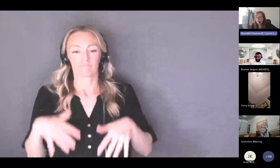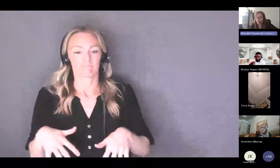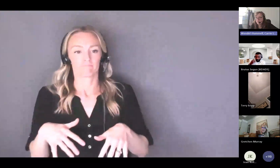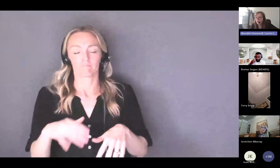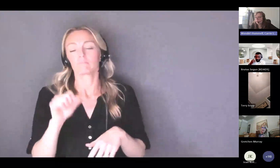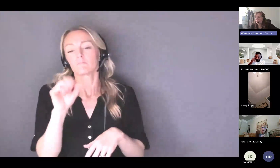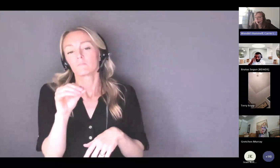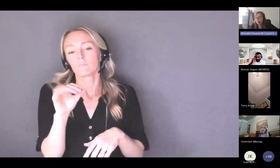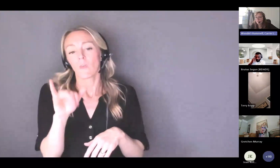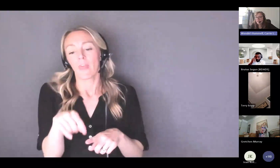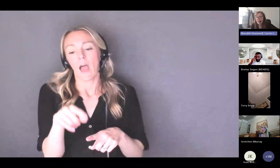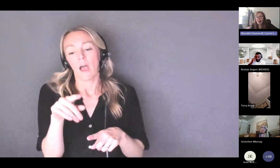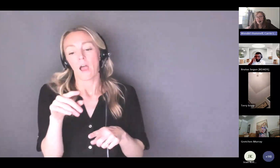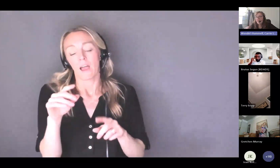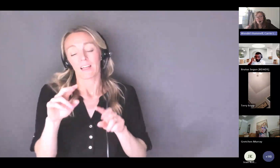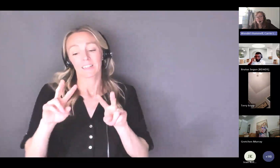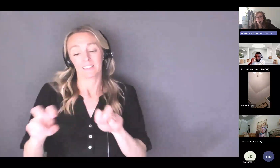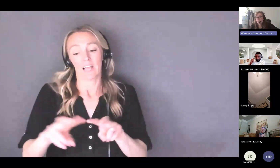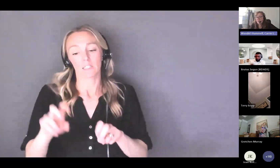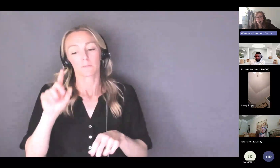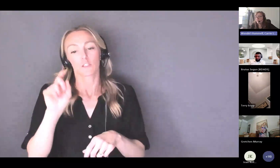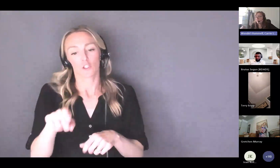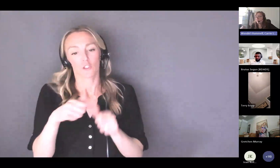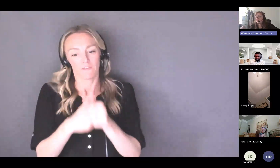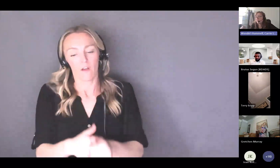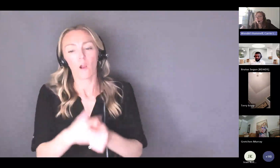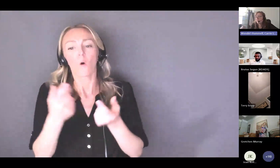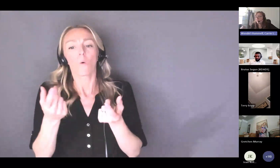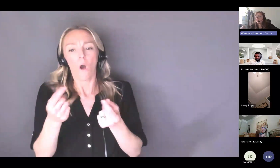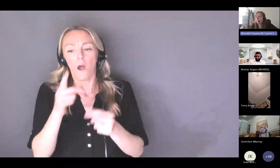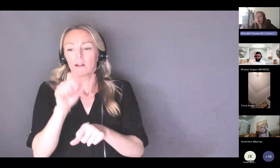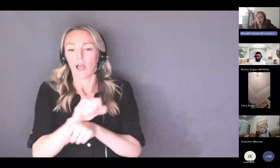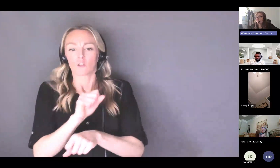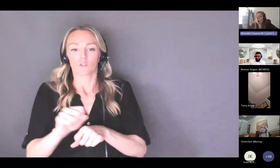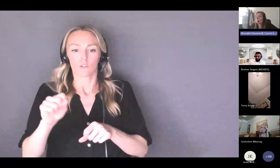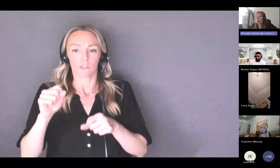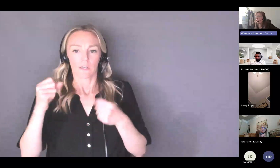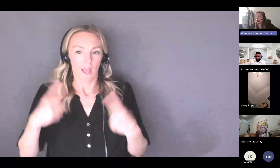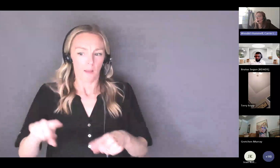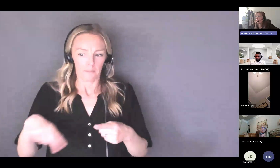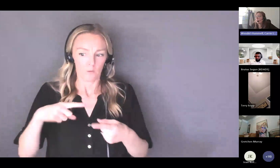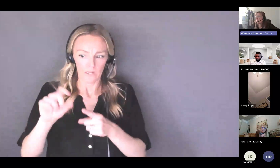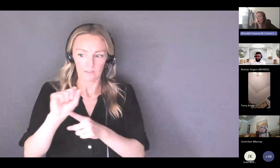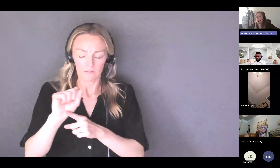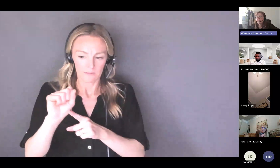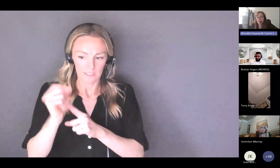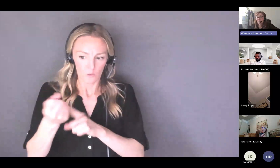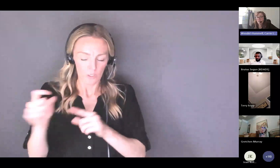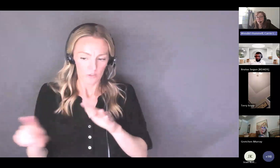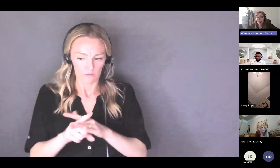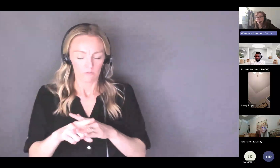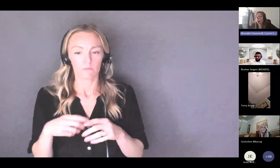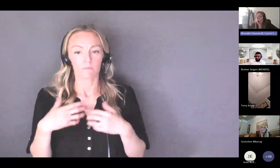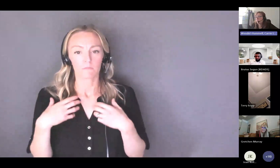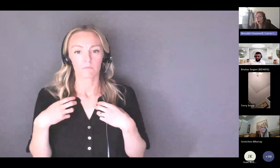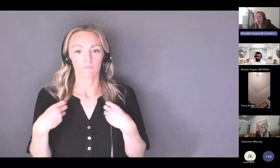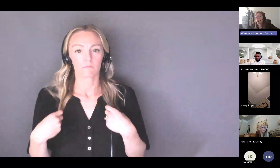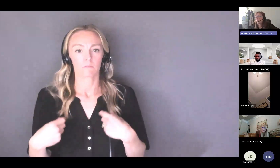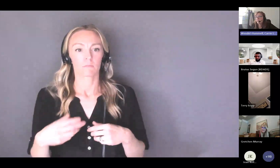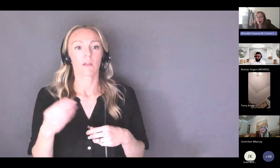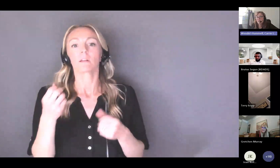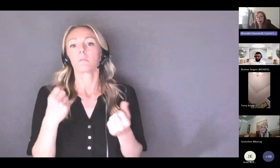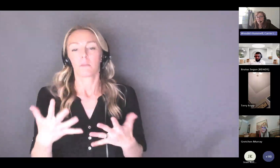when the situation arises. And that's why we added the emergency item, because then, you know, a lot of people then kind of spoke to that